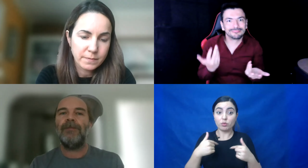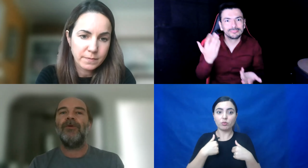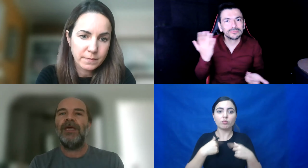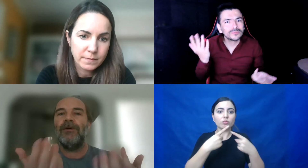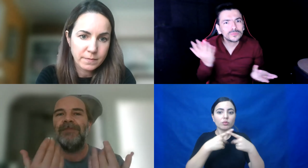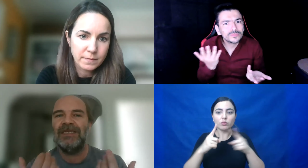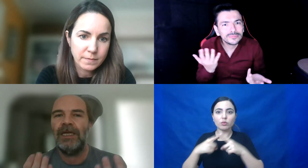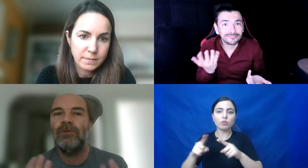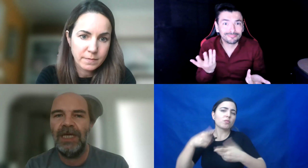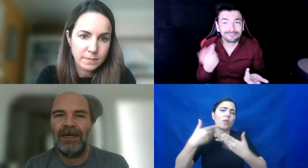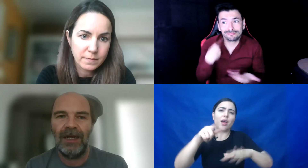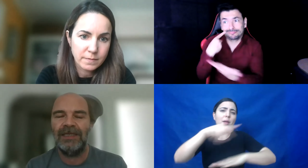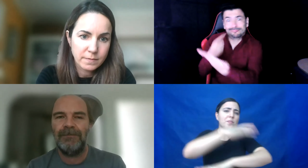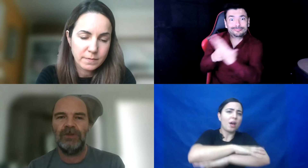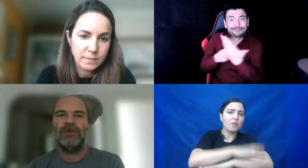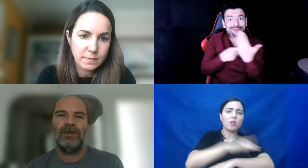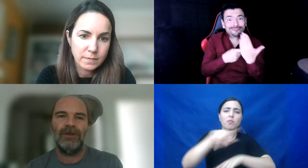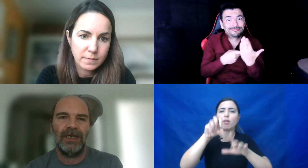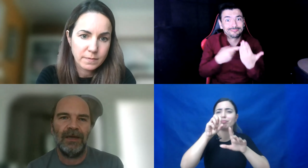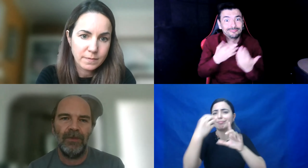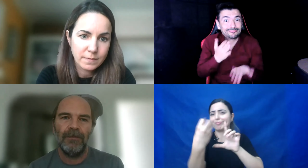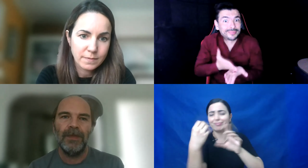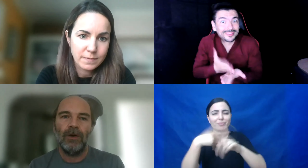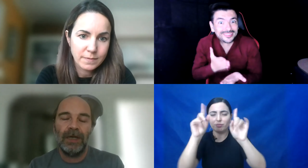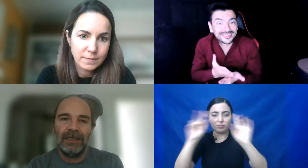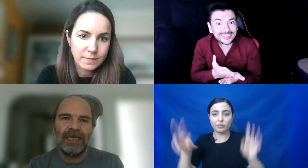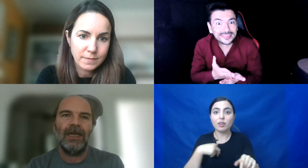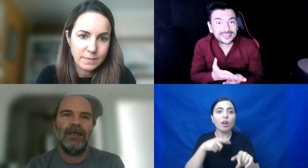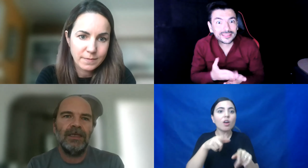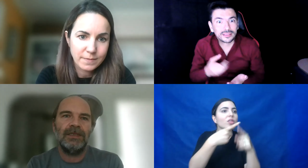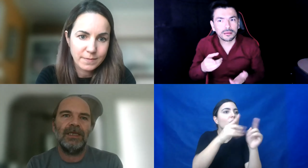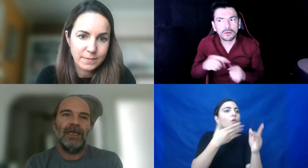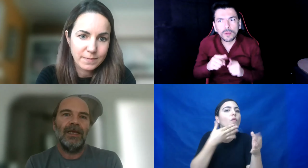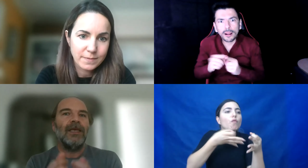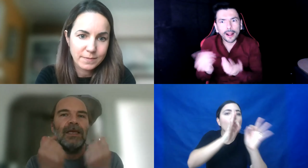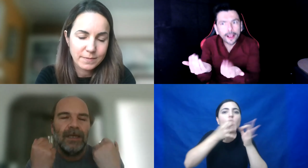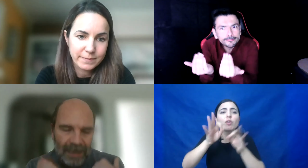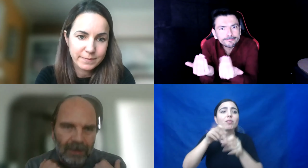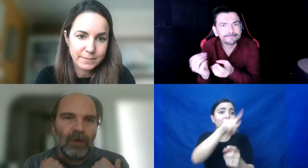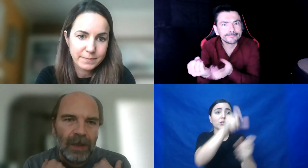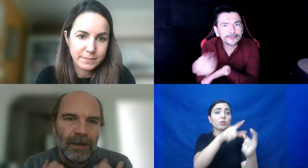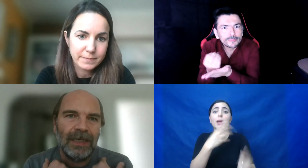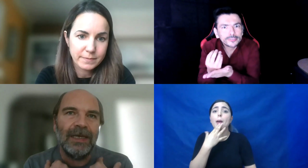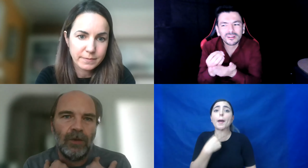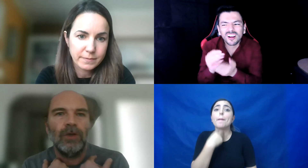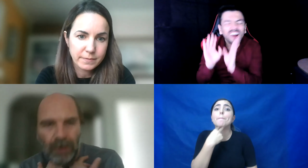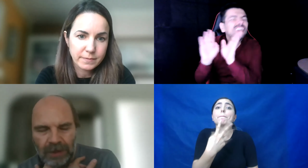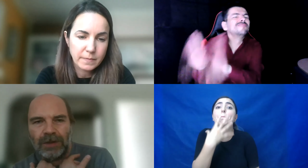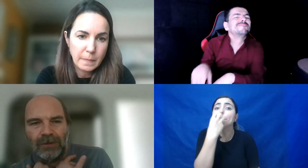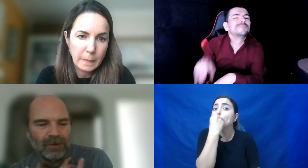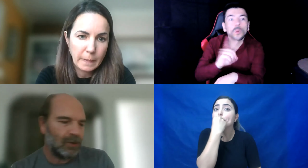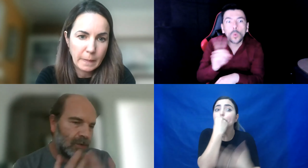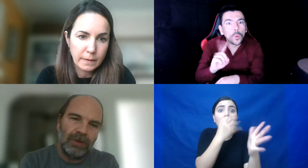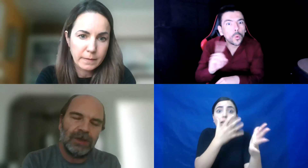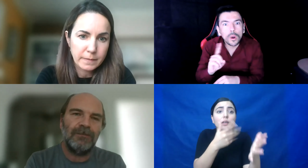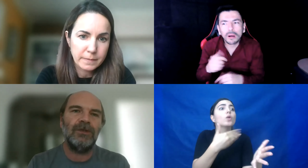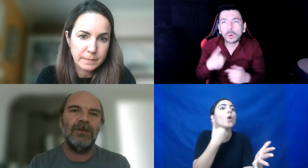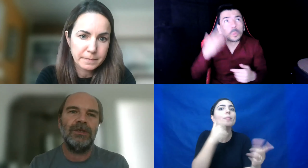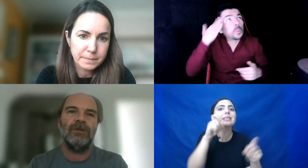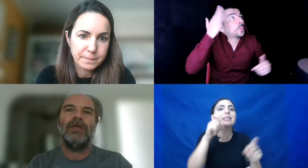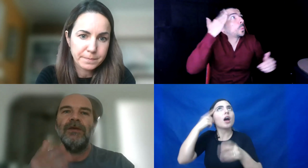was telling us that through different platforms, we could start to listen to those people who didn't have a voice.